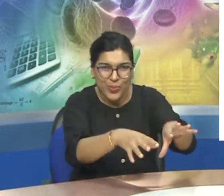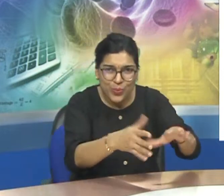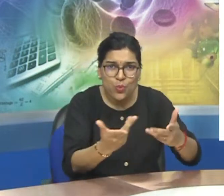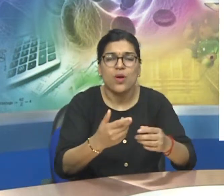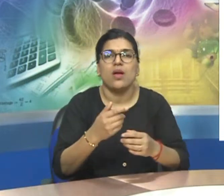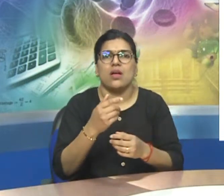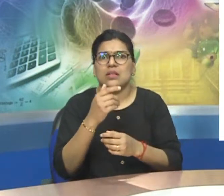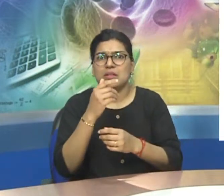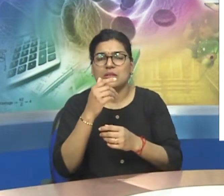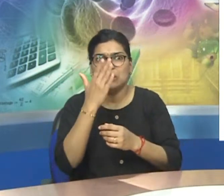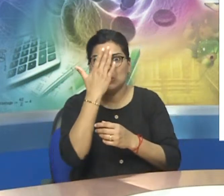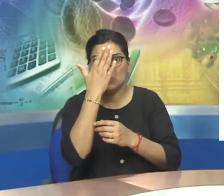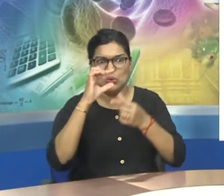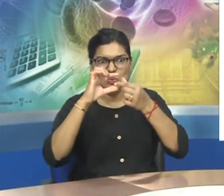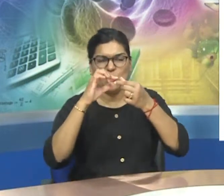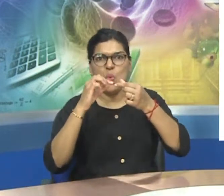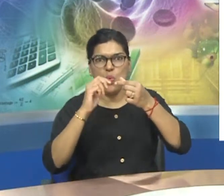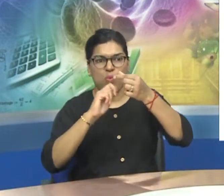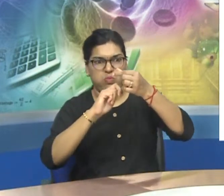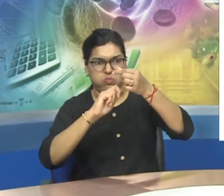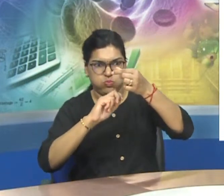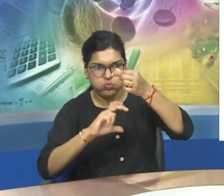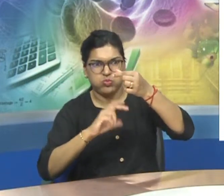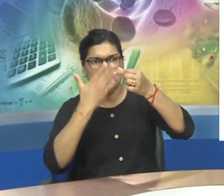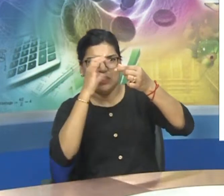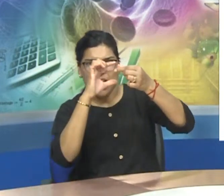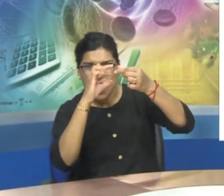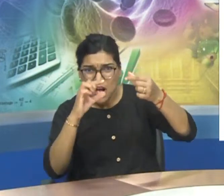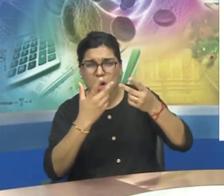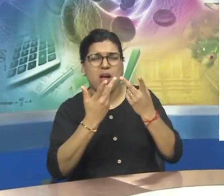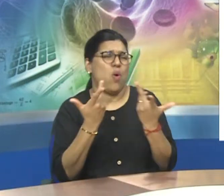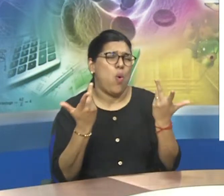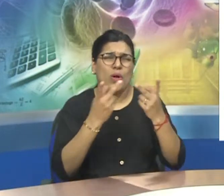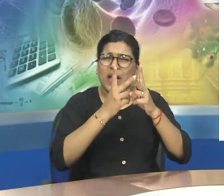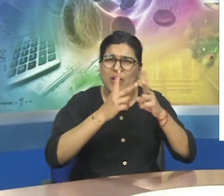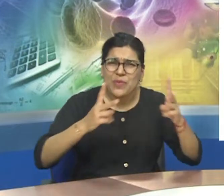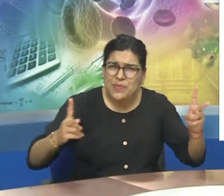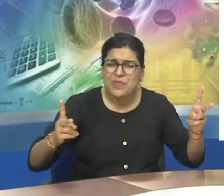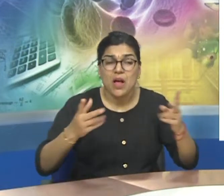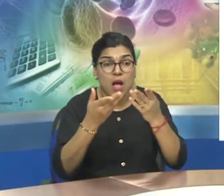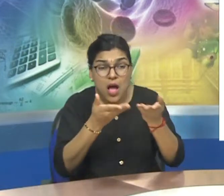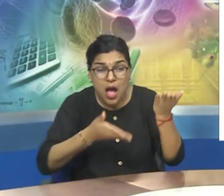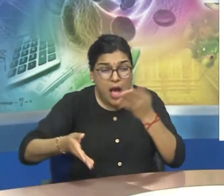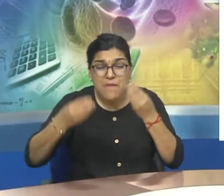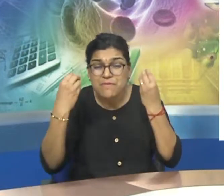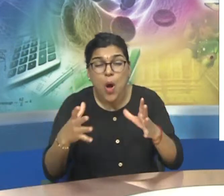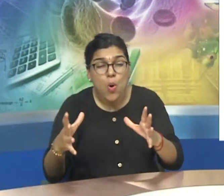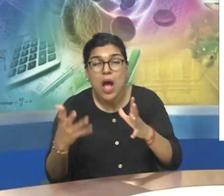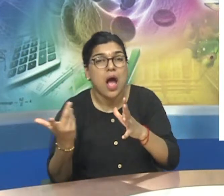and we call all those waste material as biomedical waste.